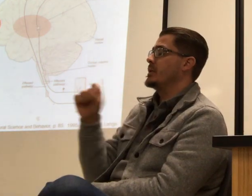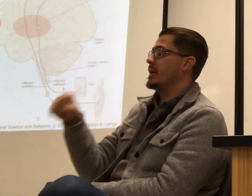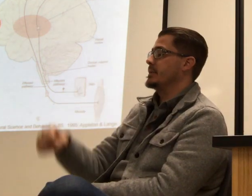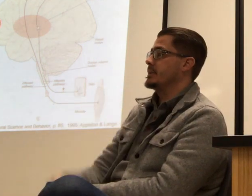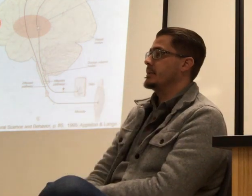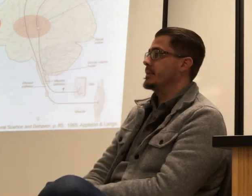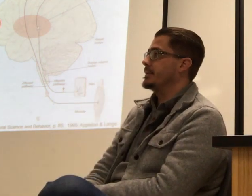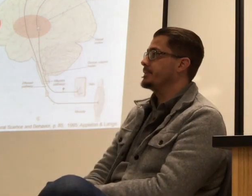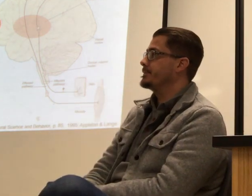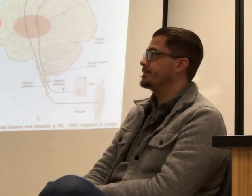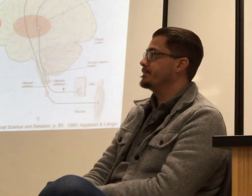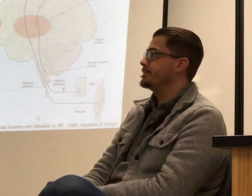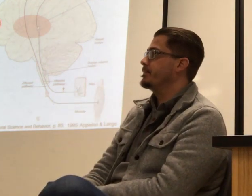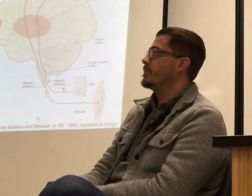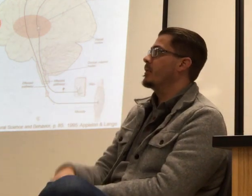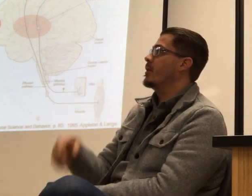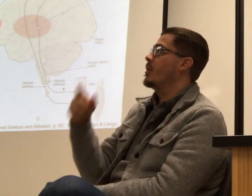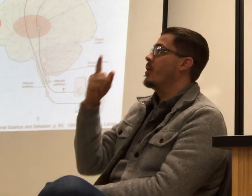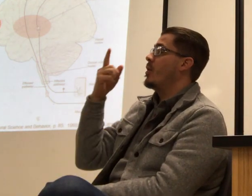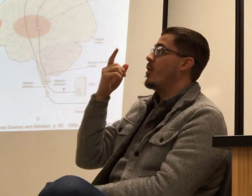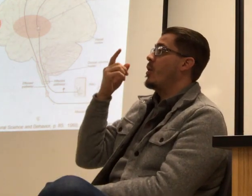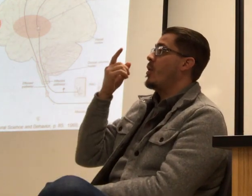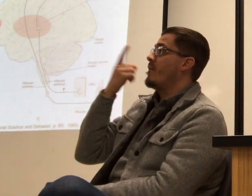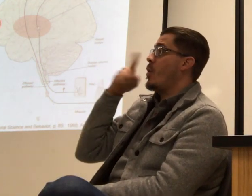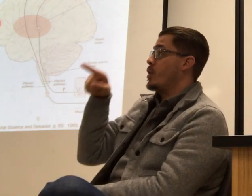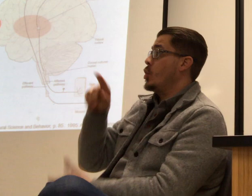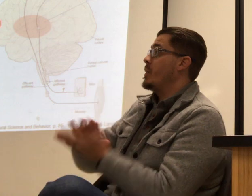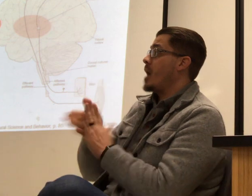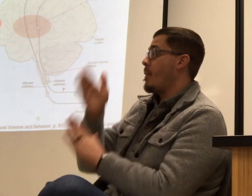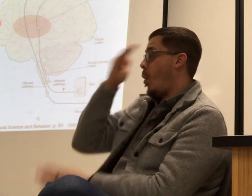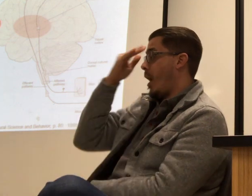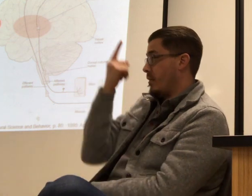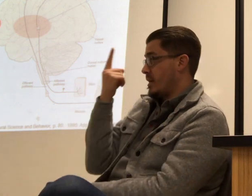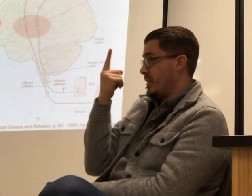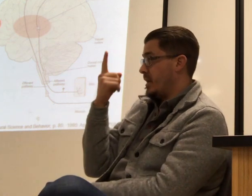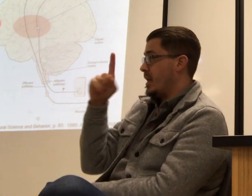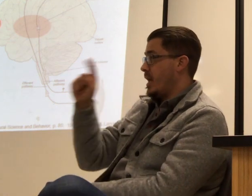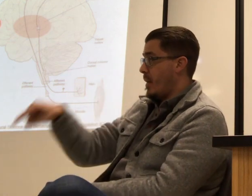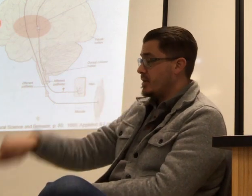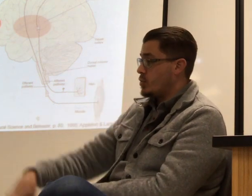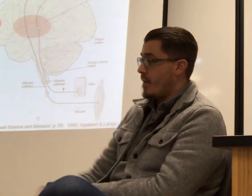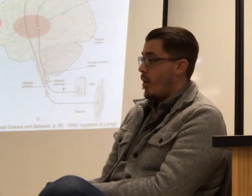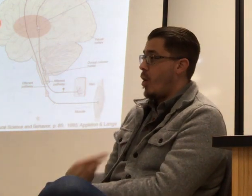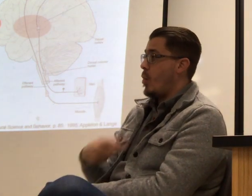If something is to